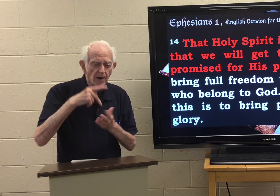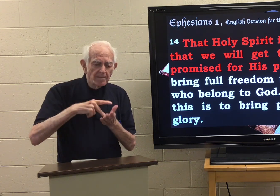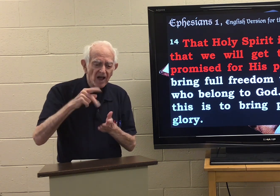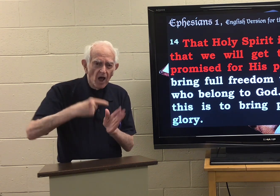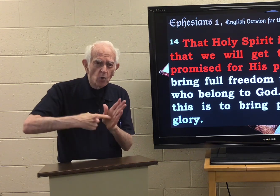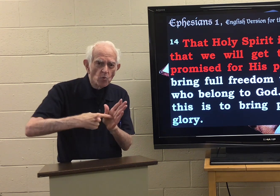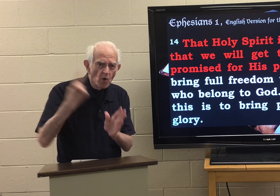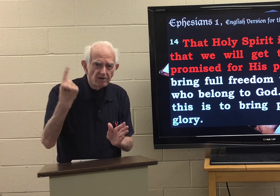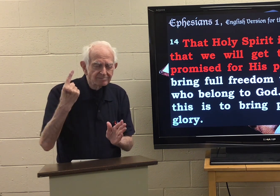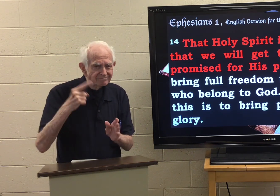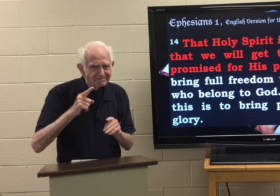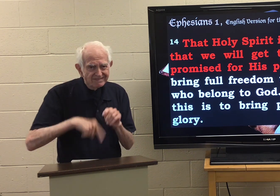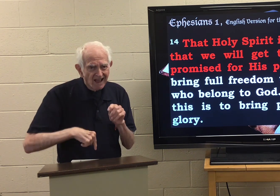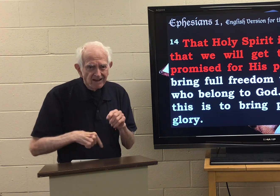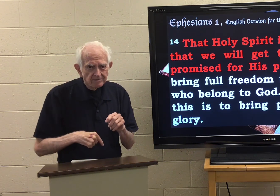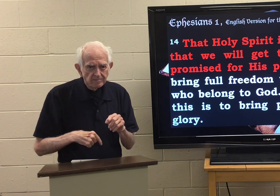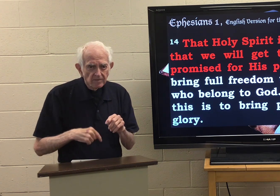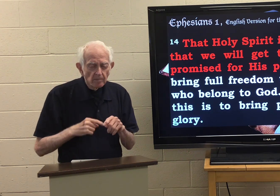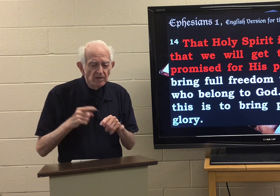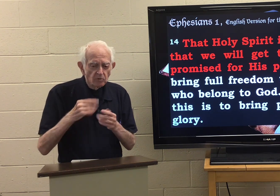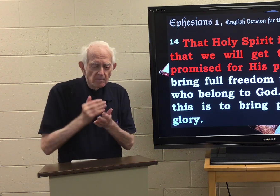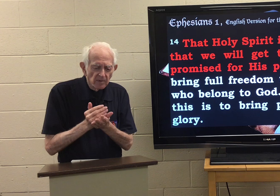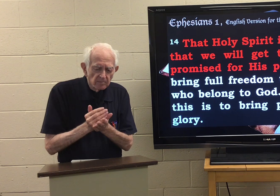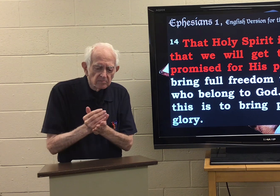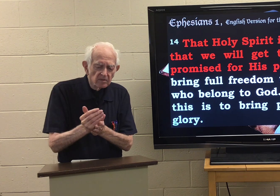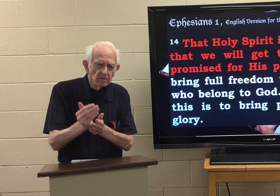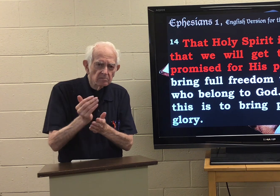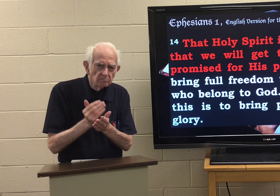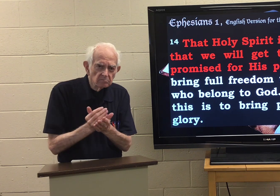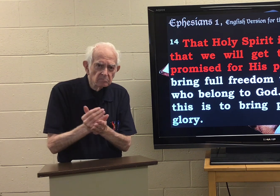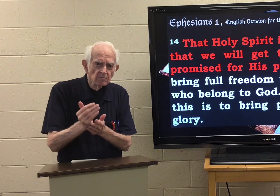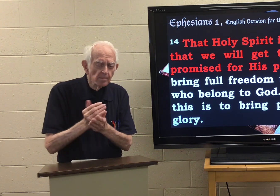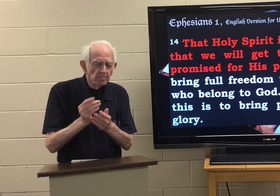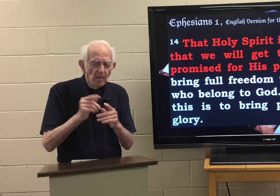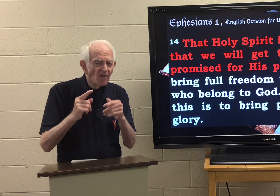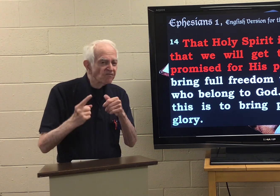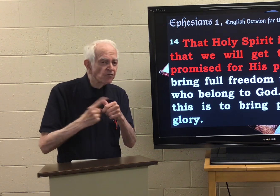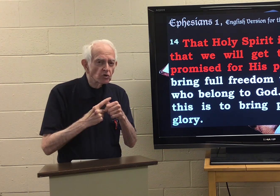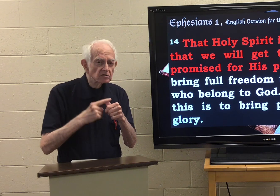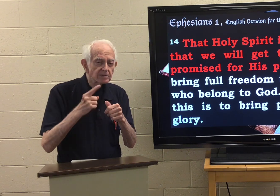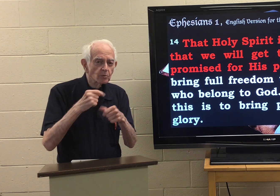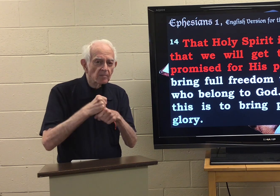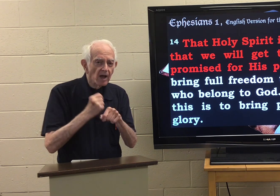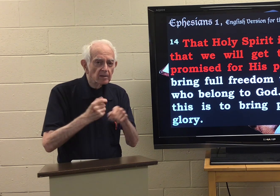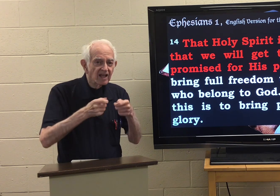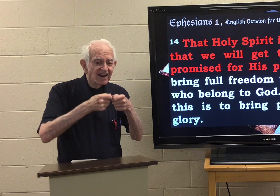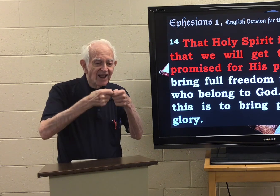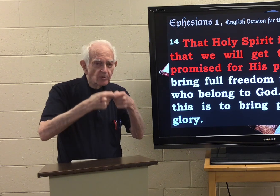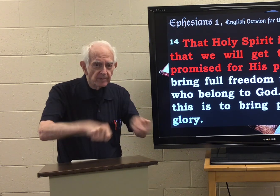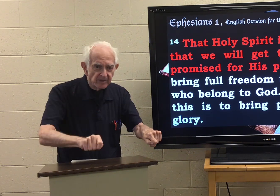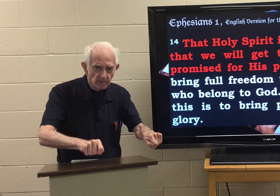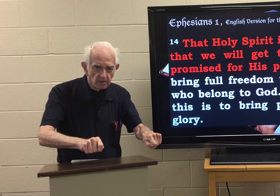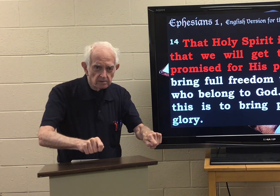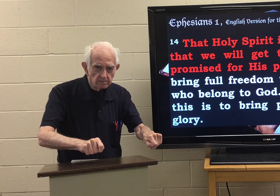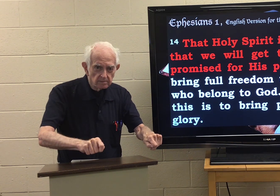much to pay at once. You can't do it. But you make monthly payments. But first, you make a down